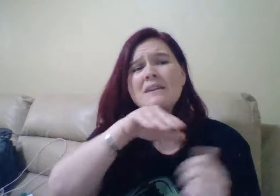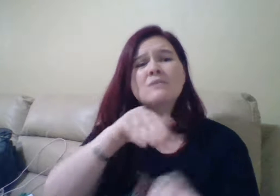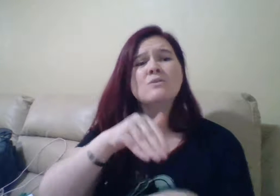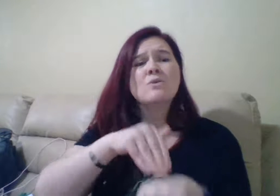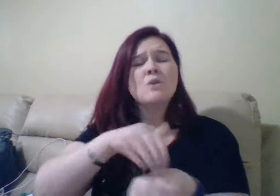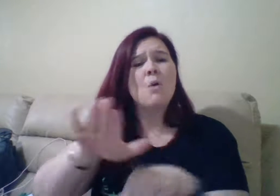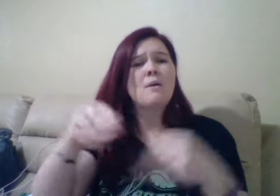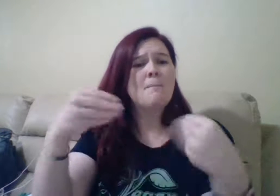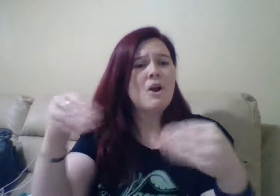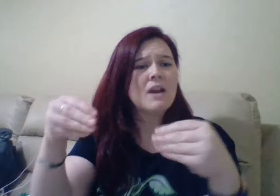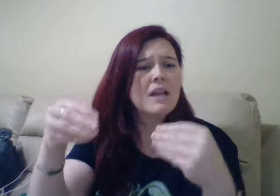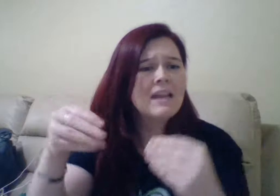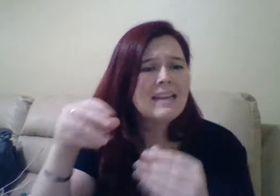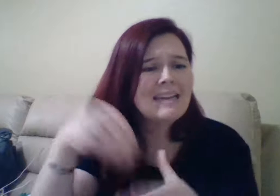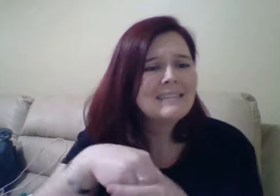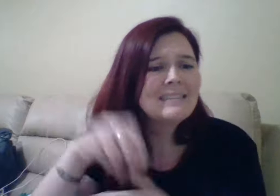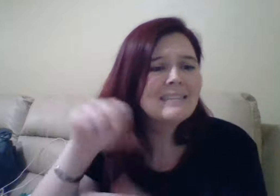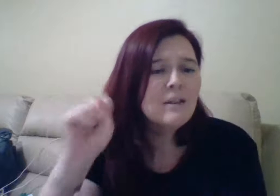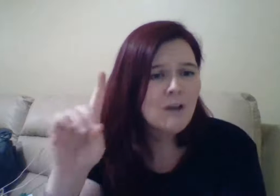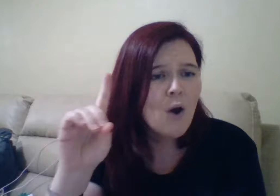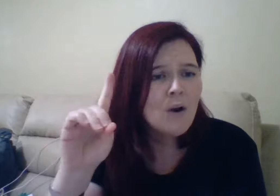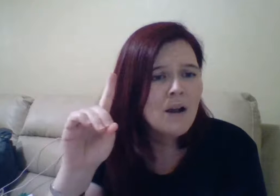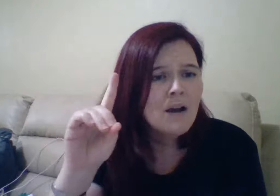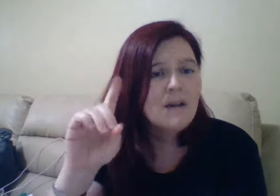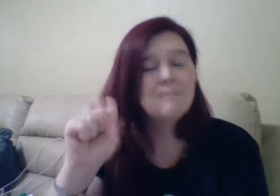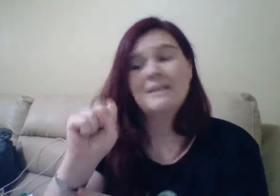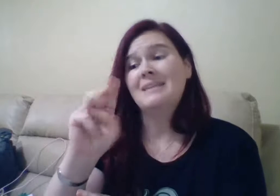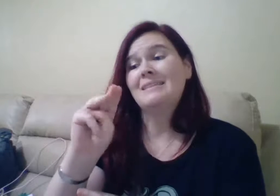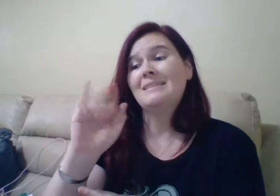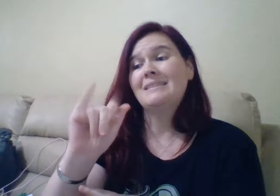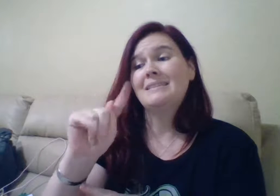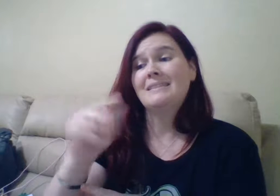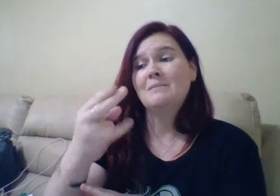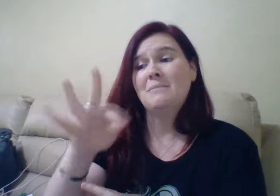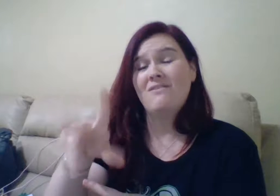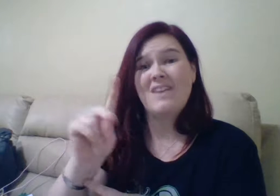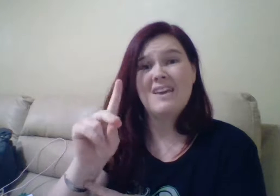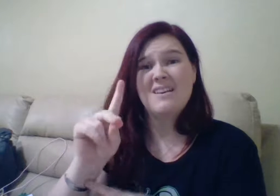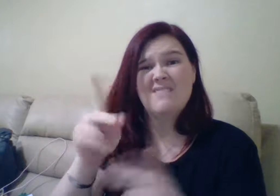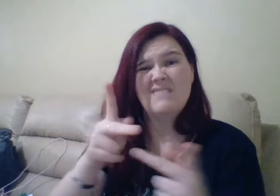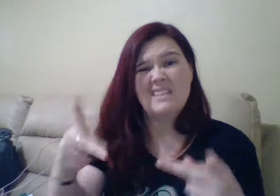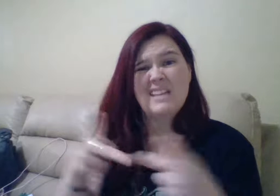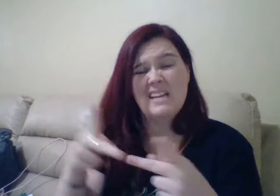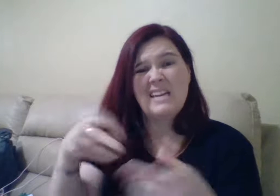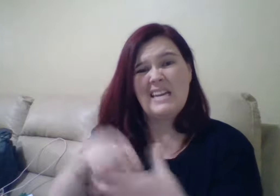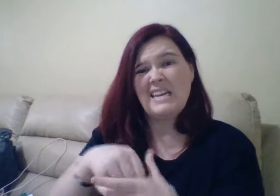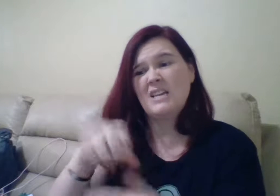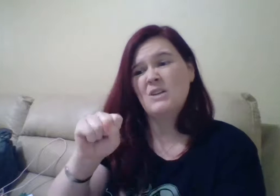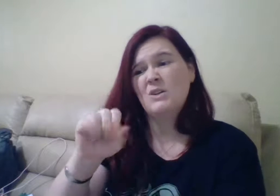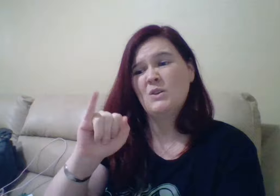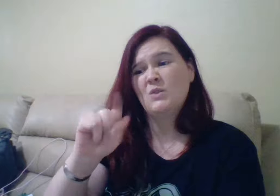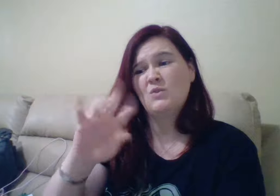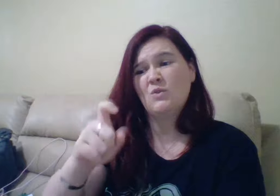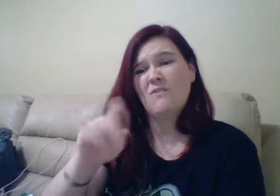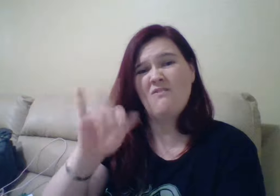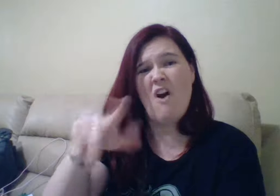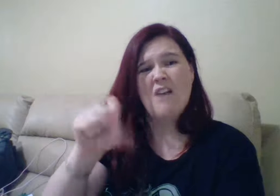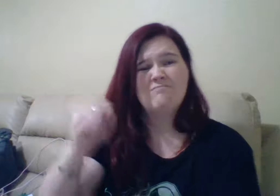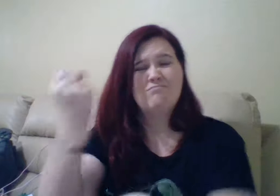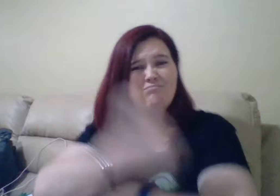pork plant in South Dakota. But the Smithfield facility in Sioux Falls was shut down in the middle of April, with more than 800 employee COVID